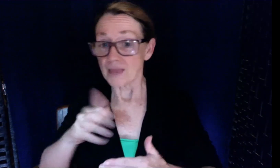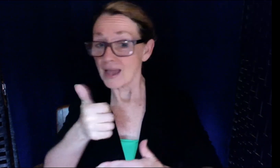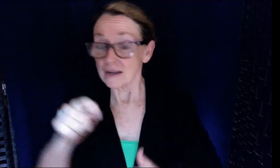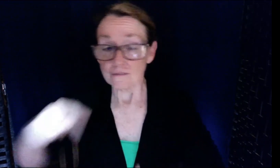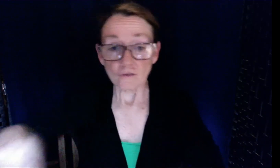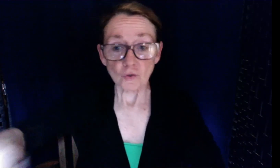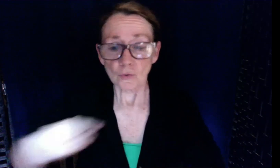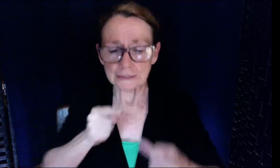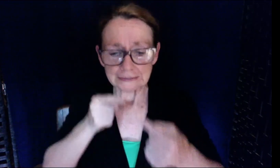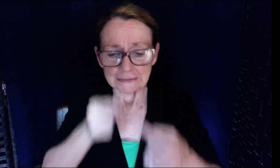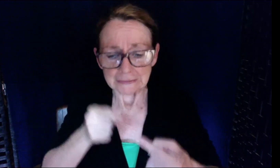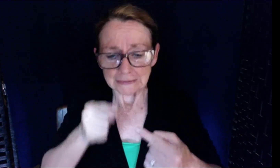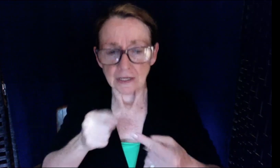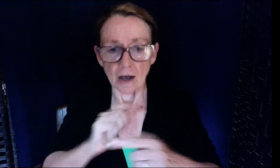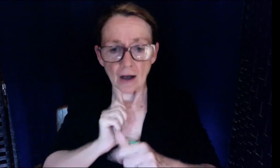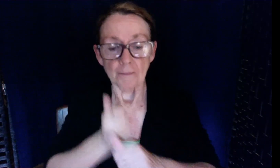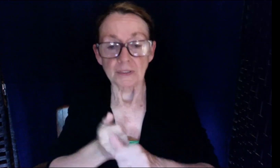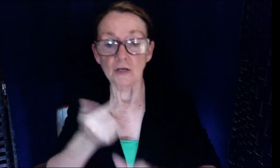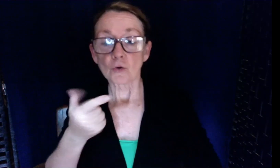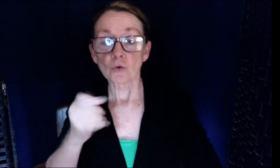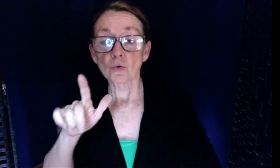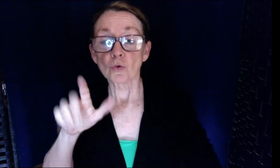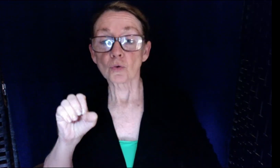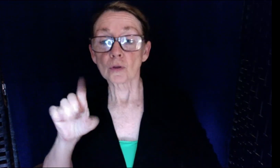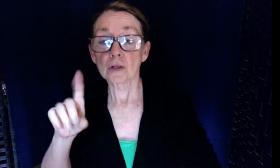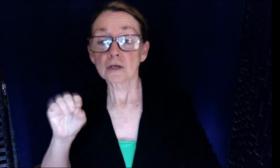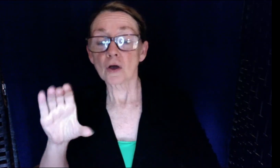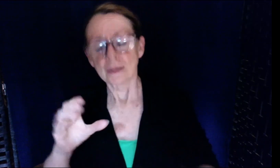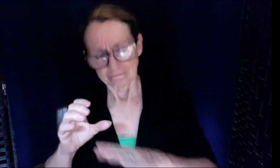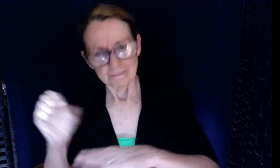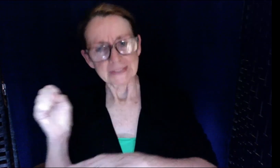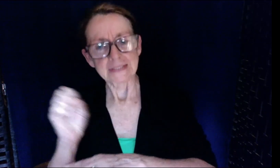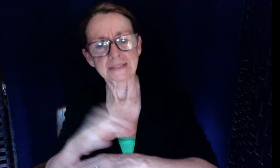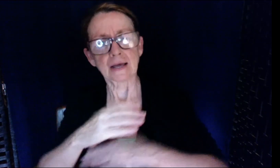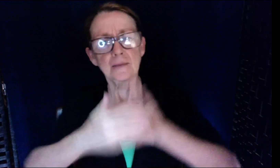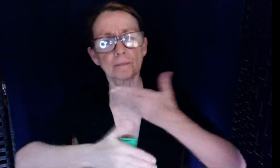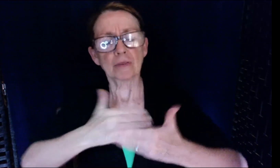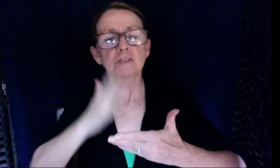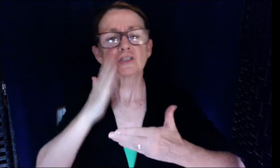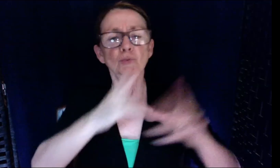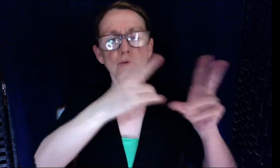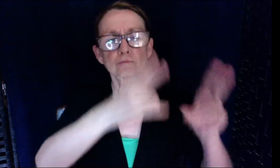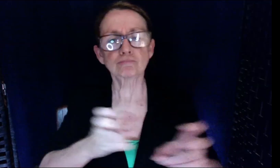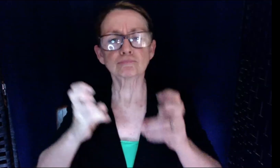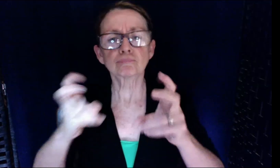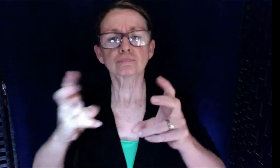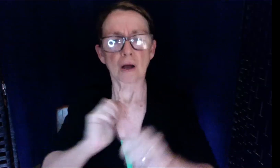Doc for some reason, if you send it to Bethany, she'll update the form for you. And that's for